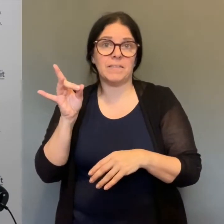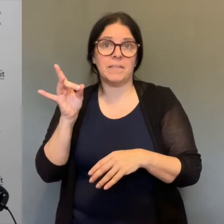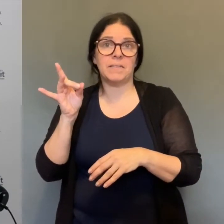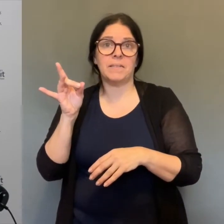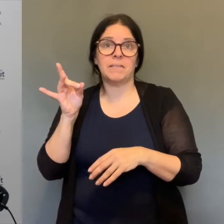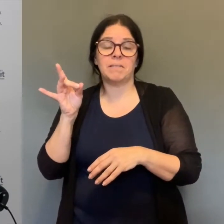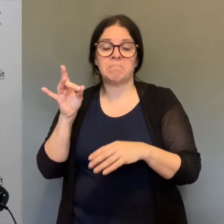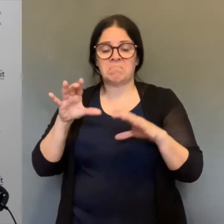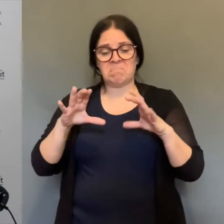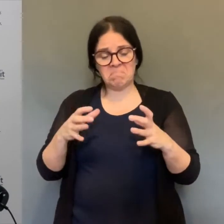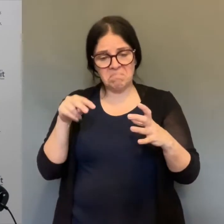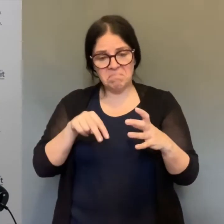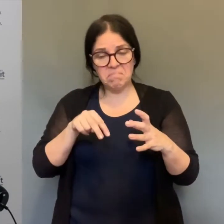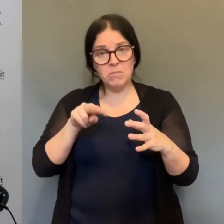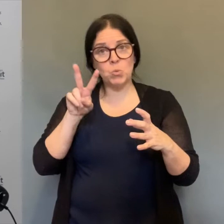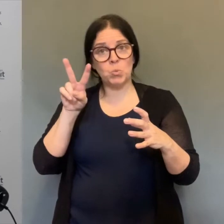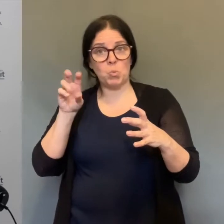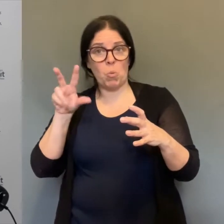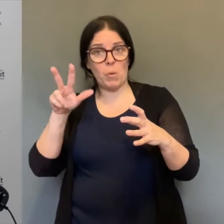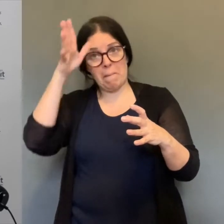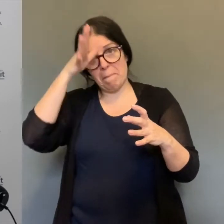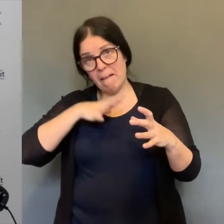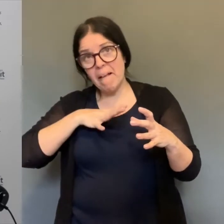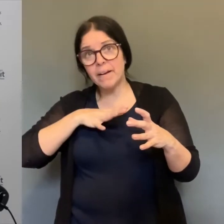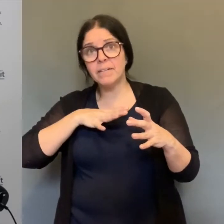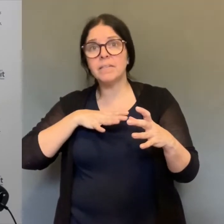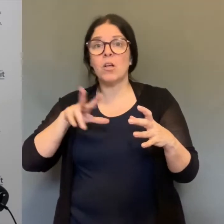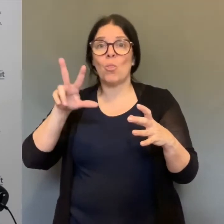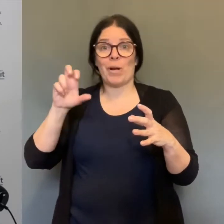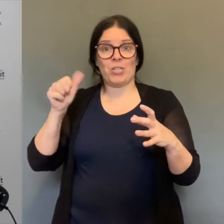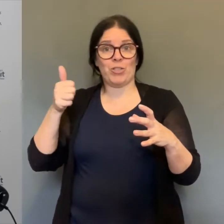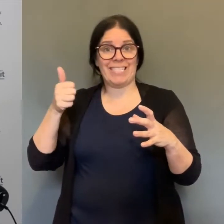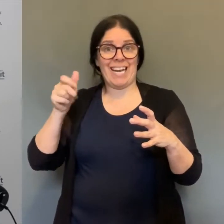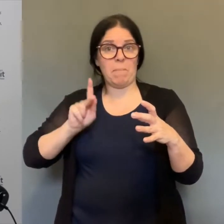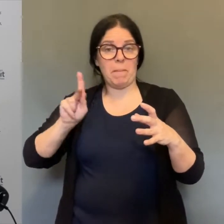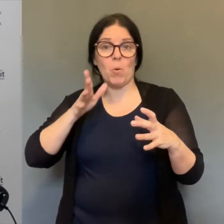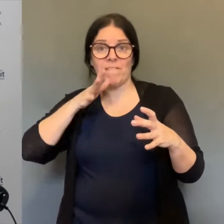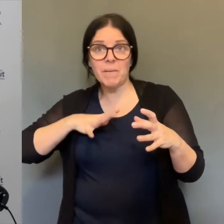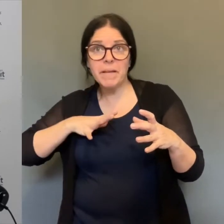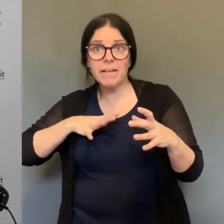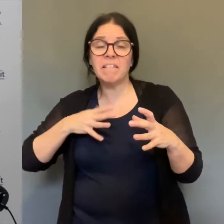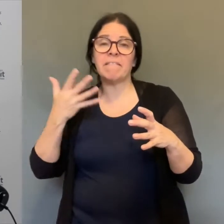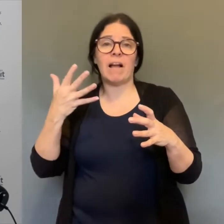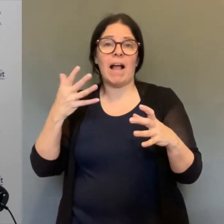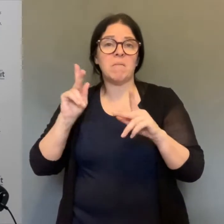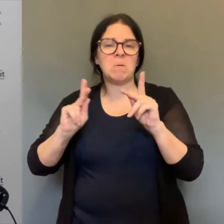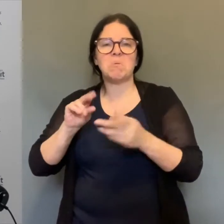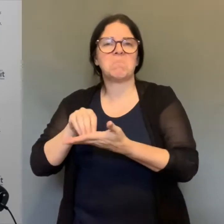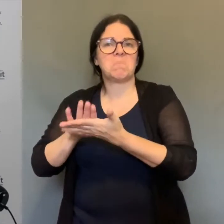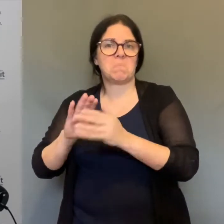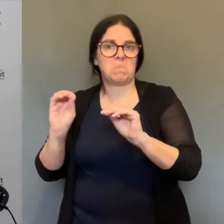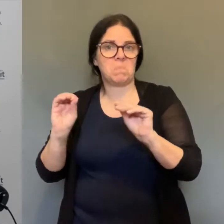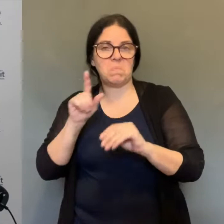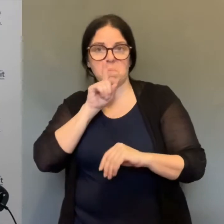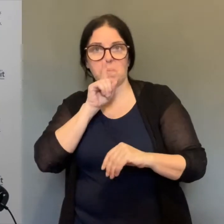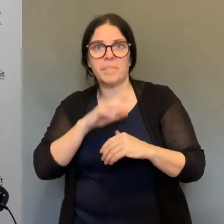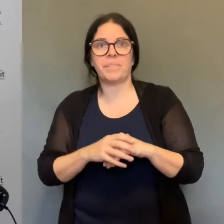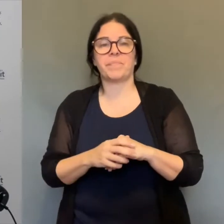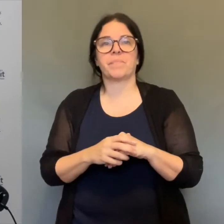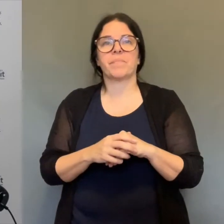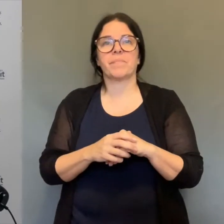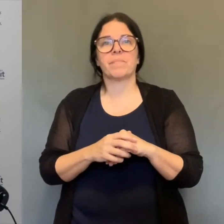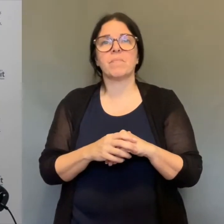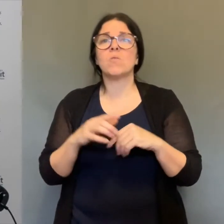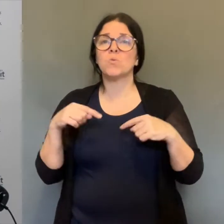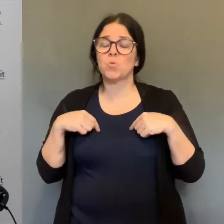Our community has lost a total of 31 people to COVID. 22 deaths have occurred among residents in long-term care